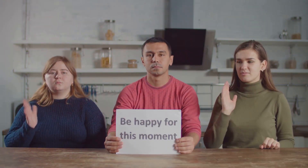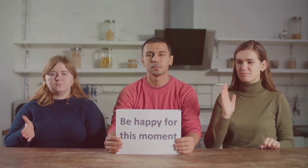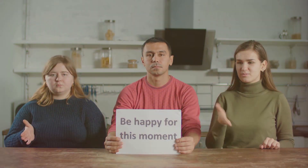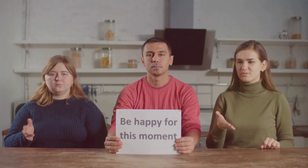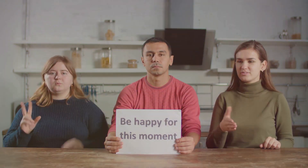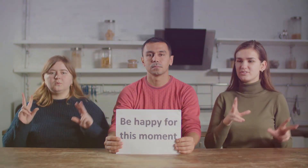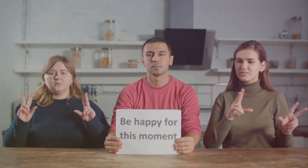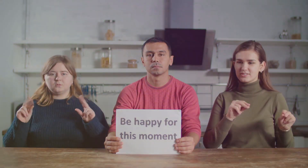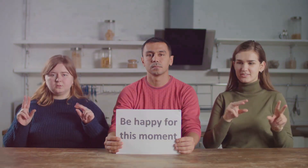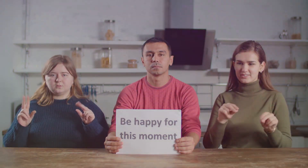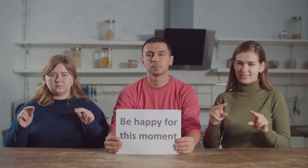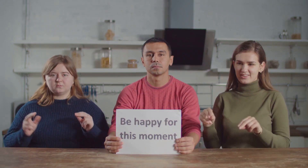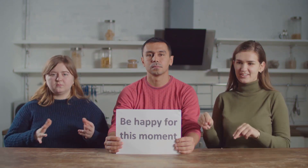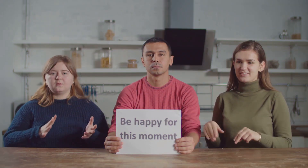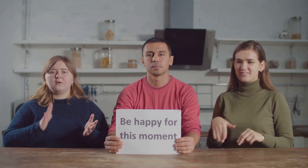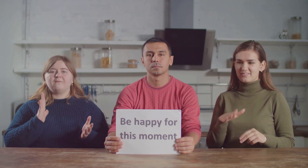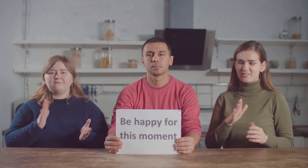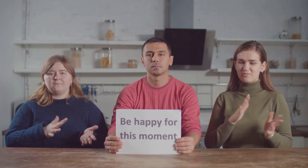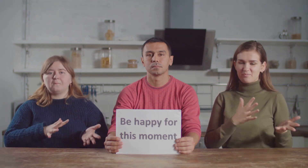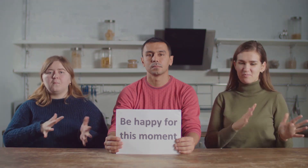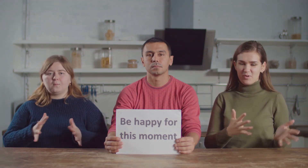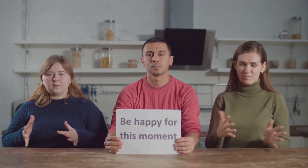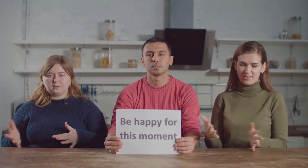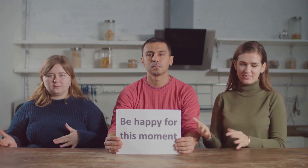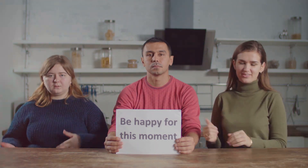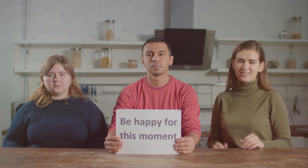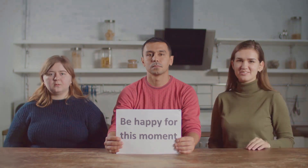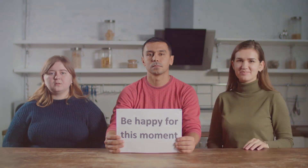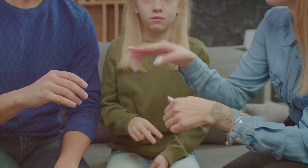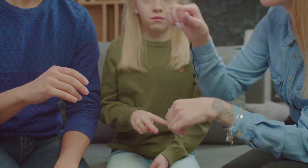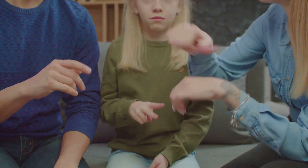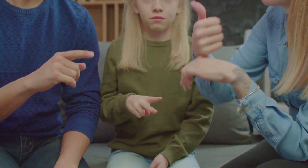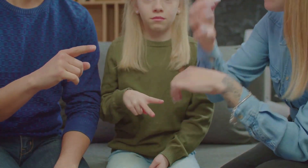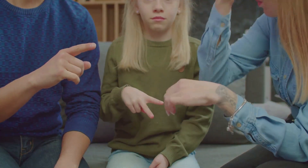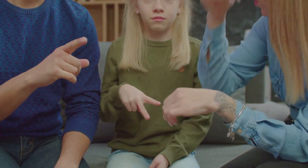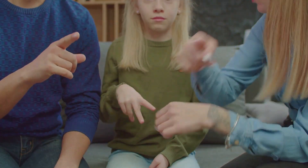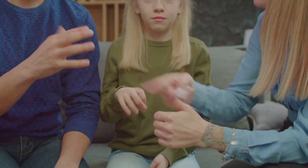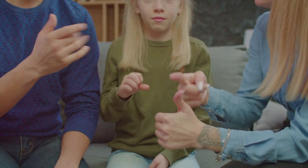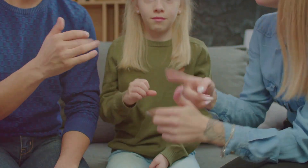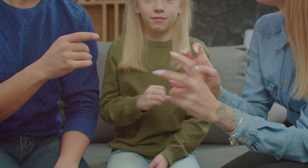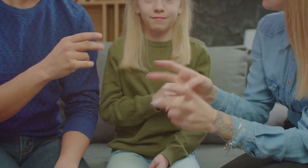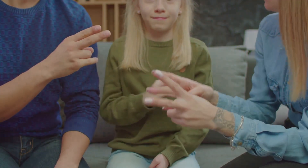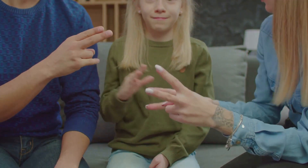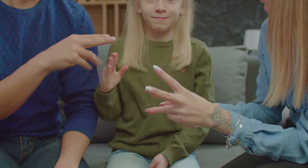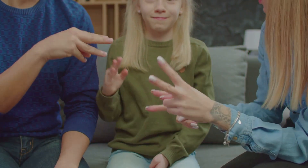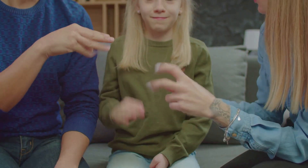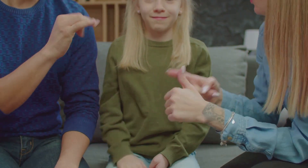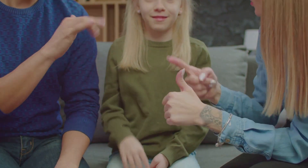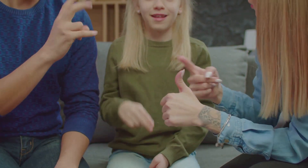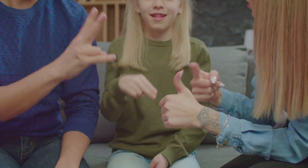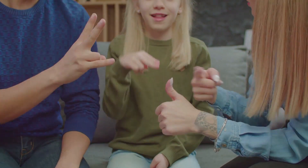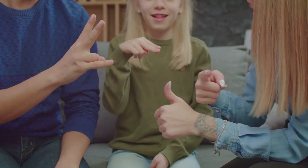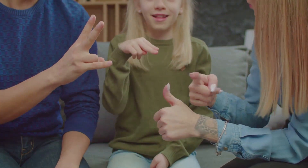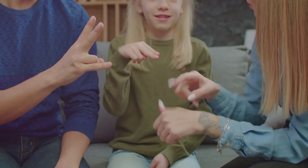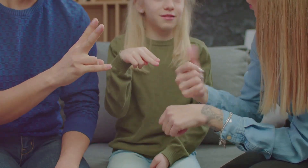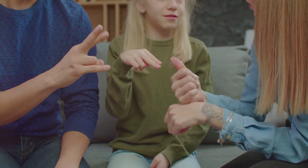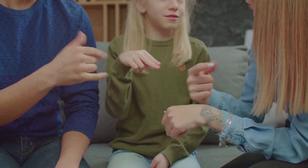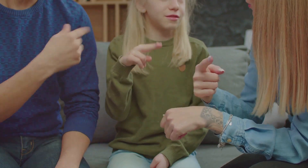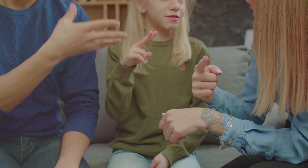milestones and significant moments, which have shaped and continue to shape this vibrant culture. One such pivotal event